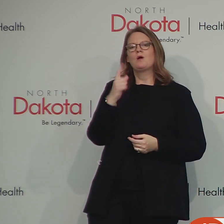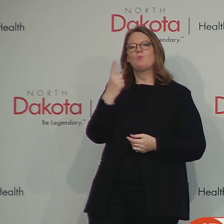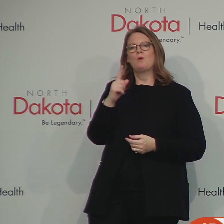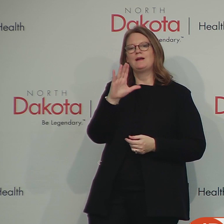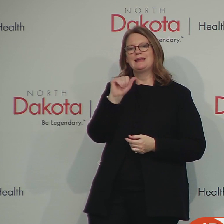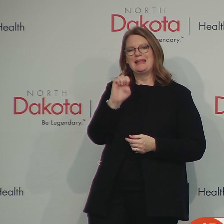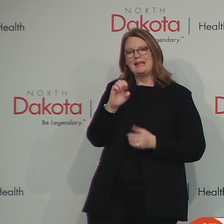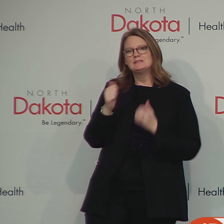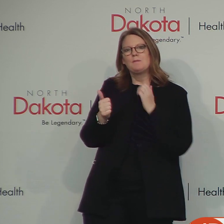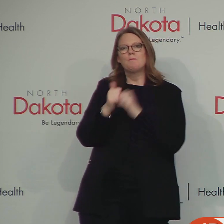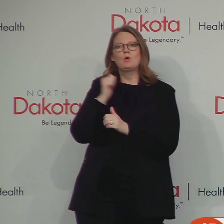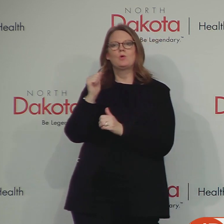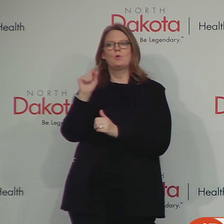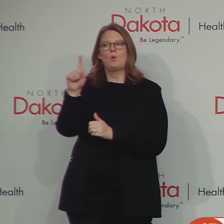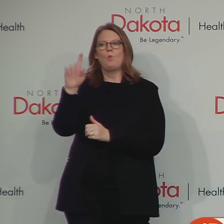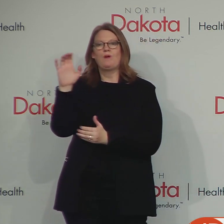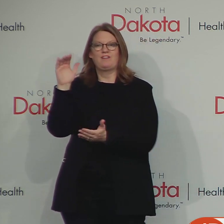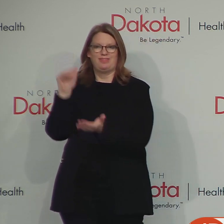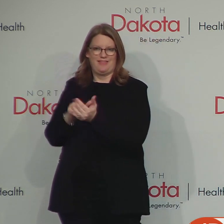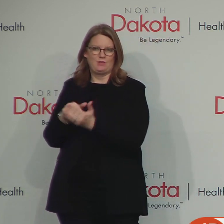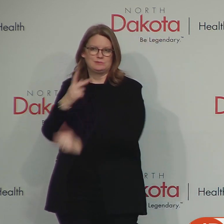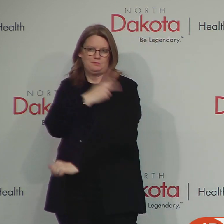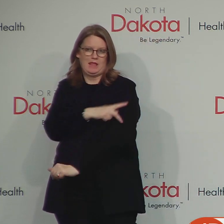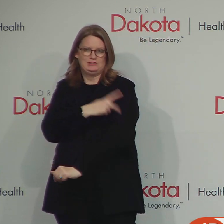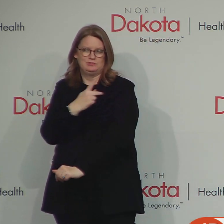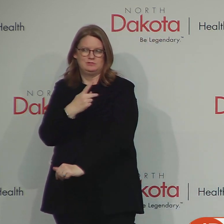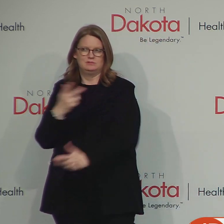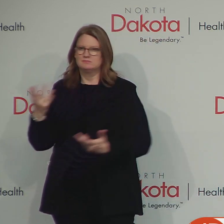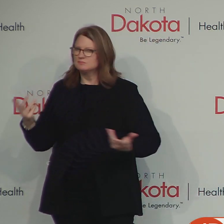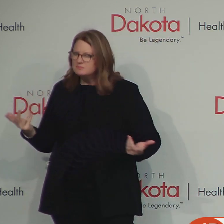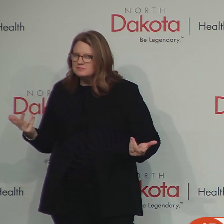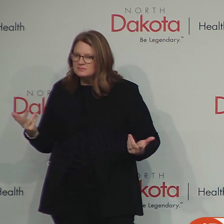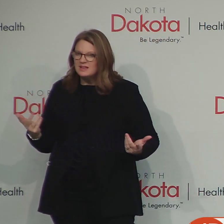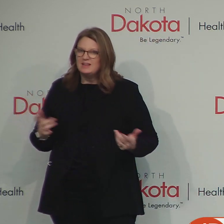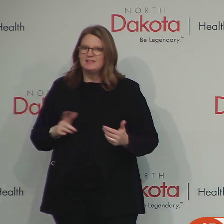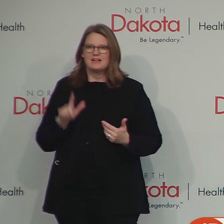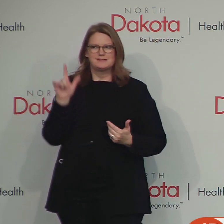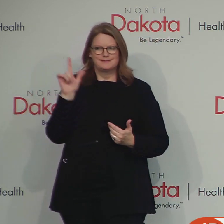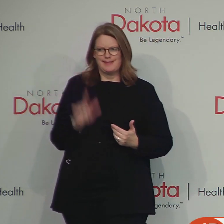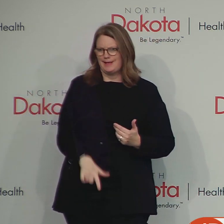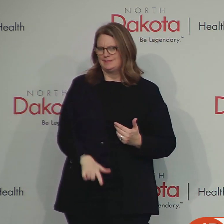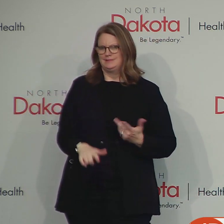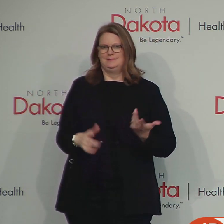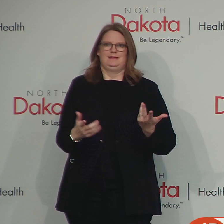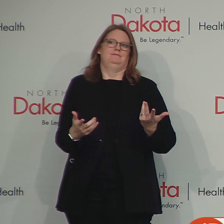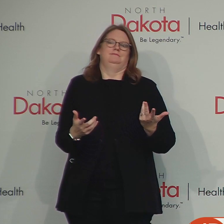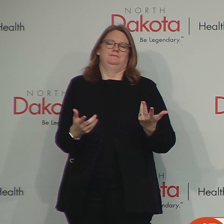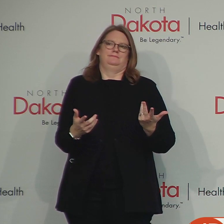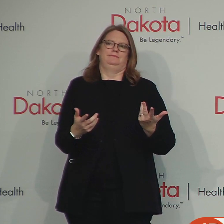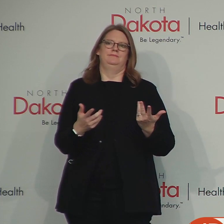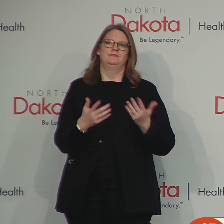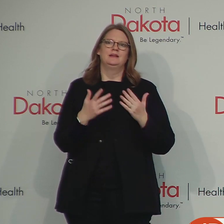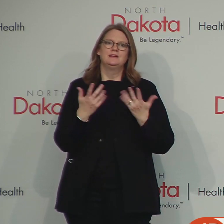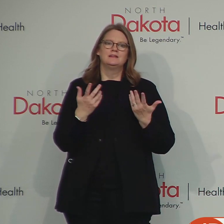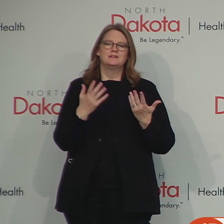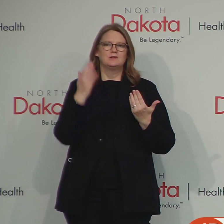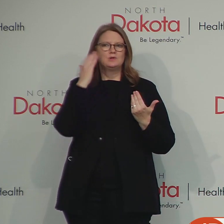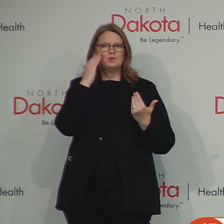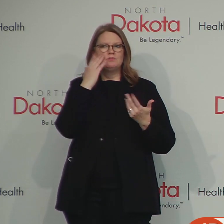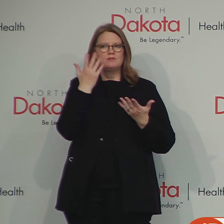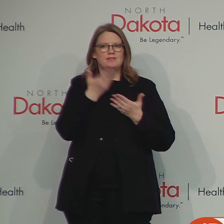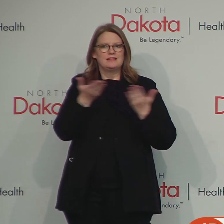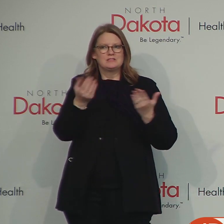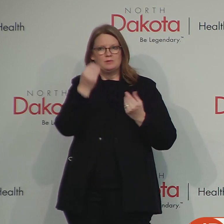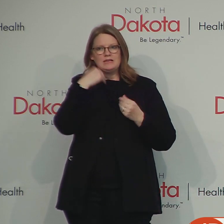1.1 case per 100,000 patients. That's much less than the rate of things that we don't think twice about